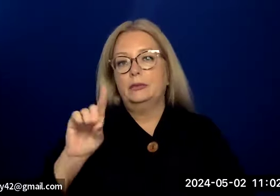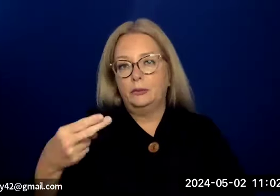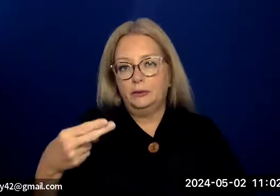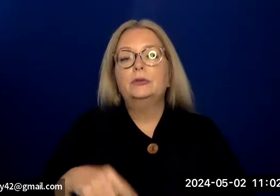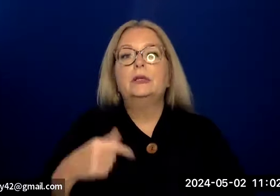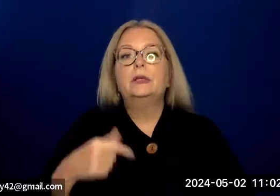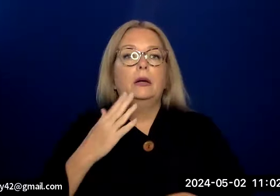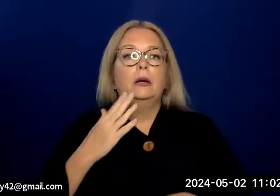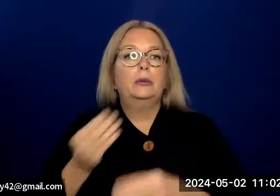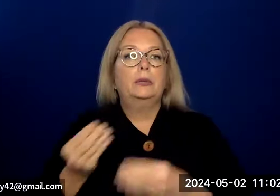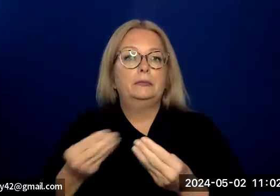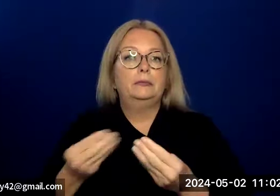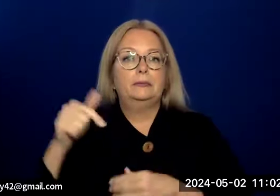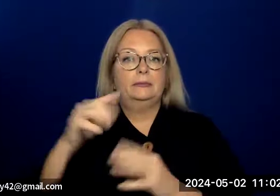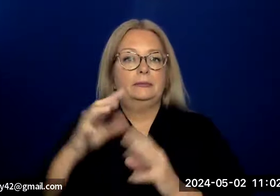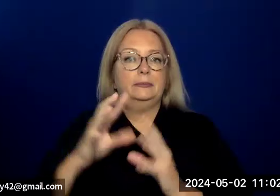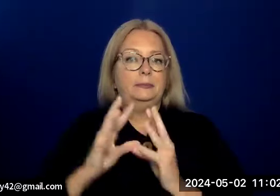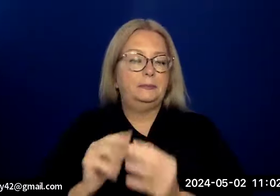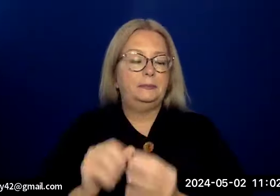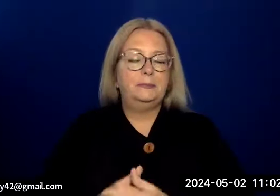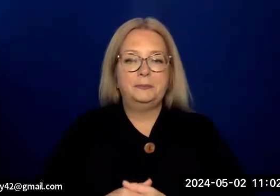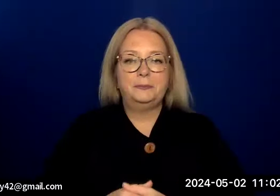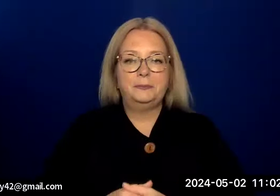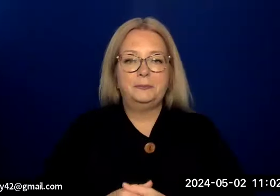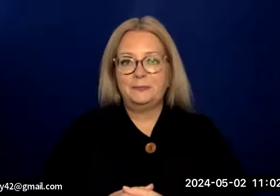facilitating today's listening session.